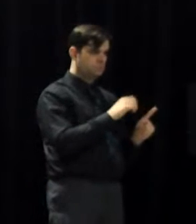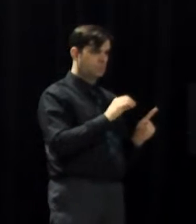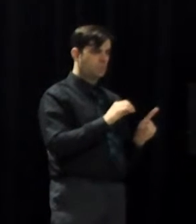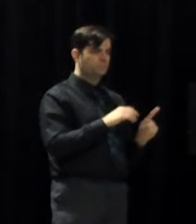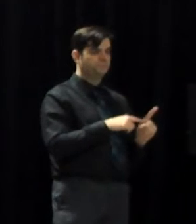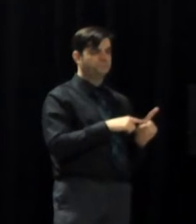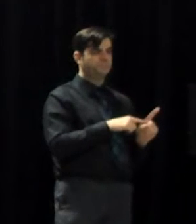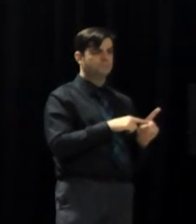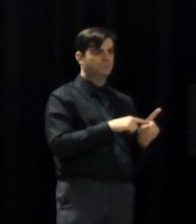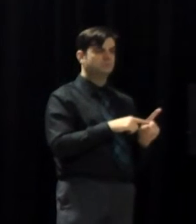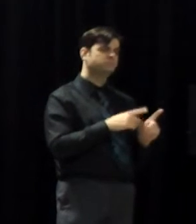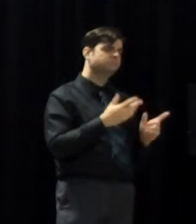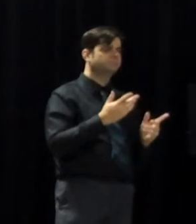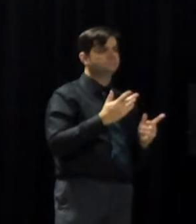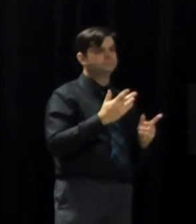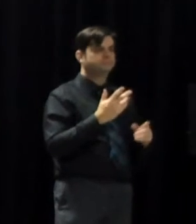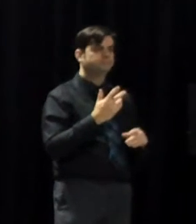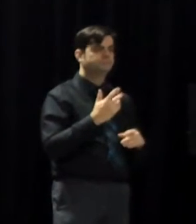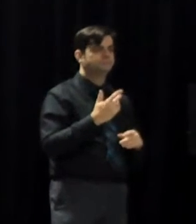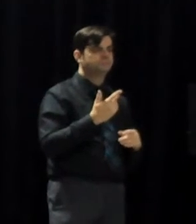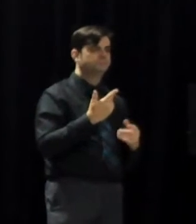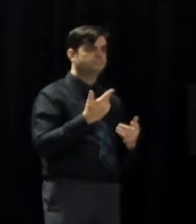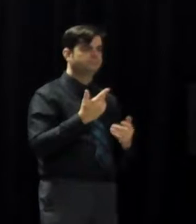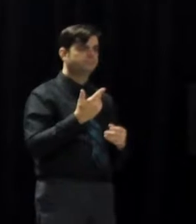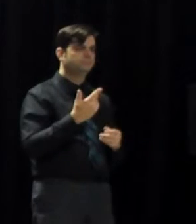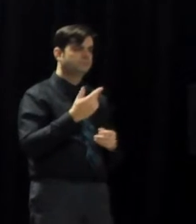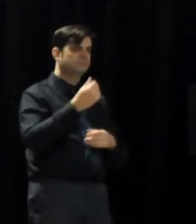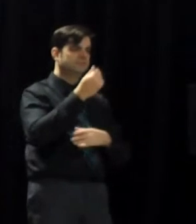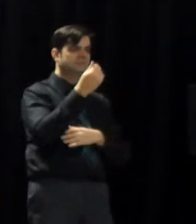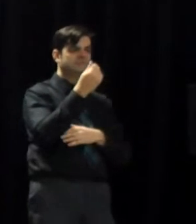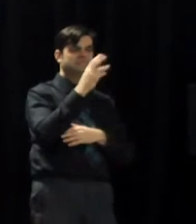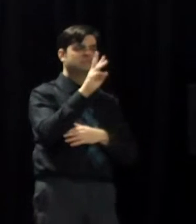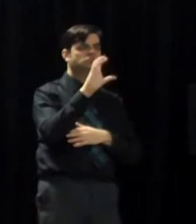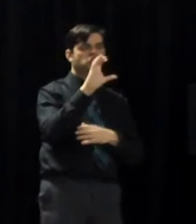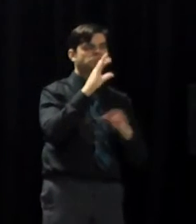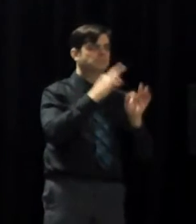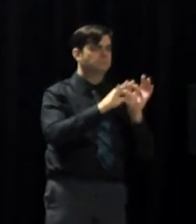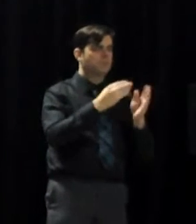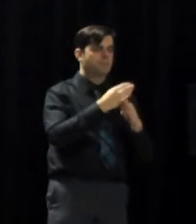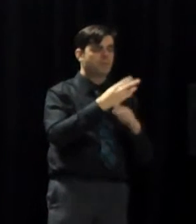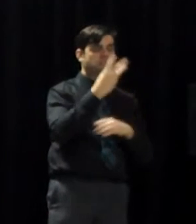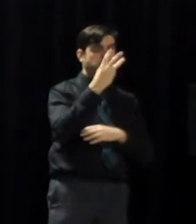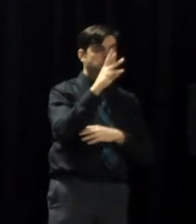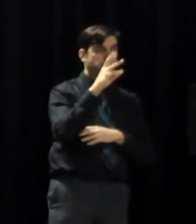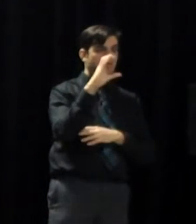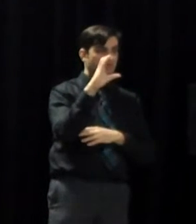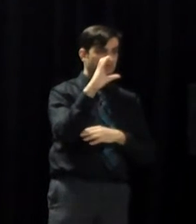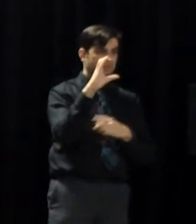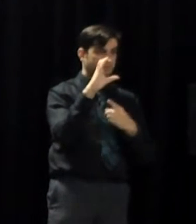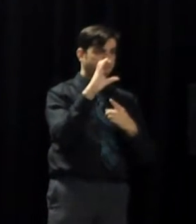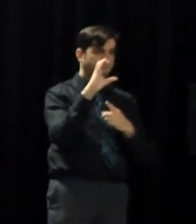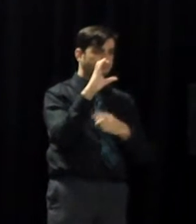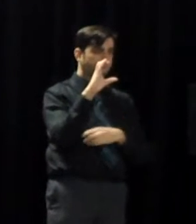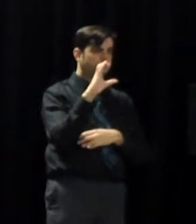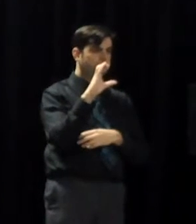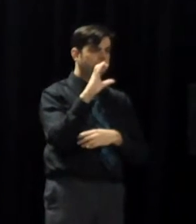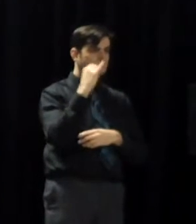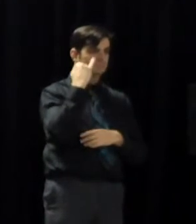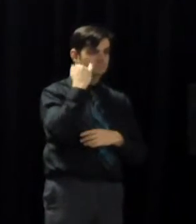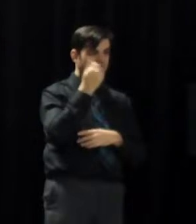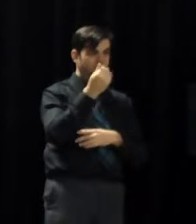say it's 1,600. It's not. It's 1,700. But for simple math, for a guy like me, 400 new beds on top of 1,600 is